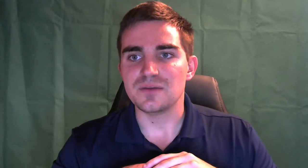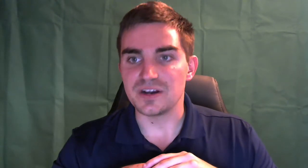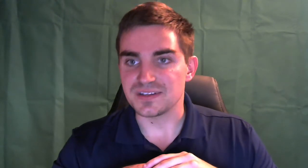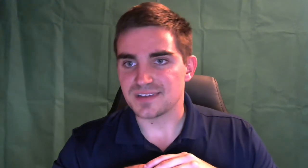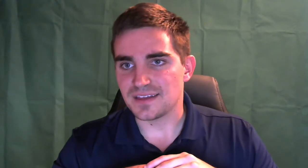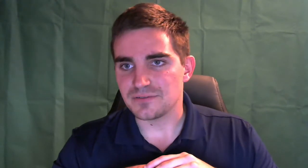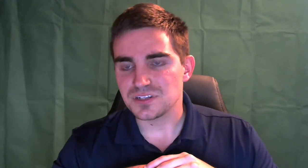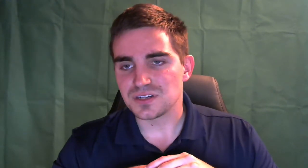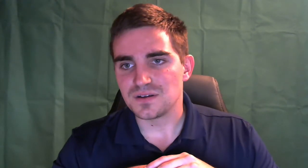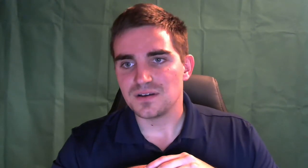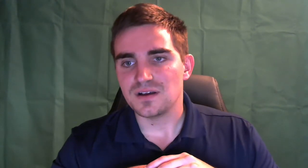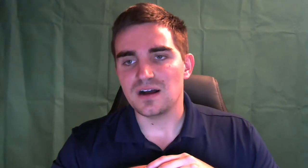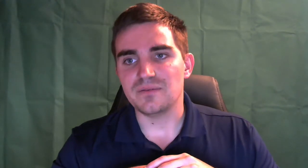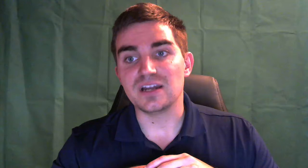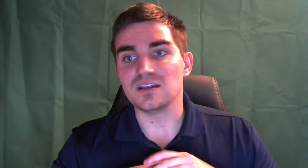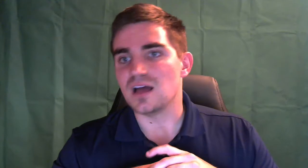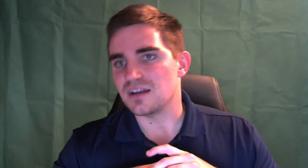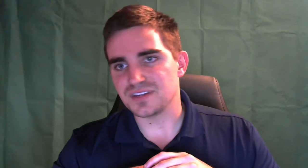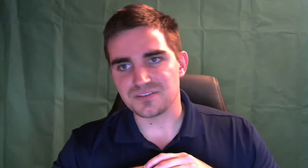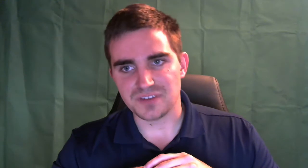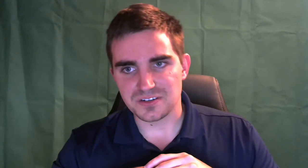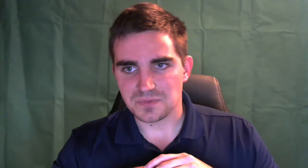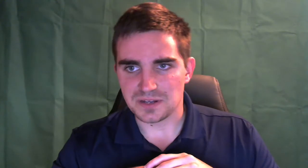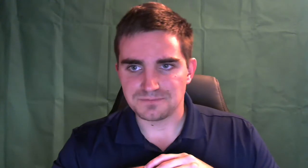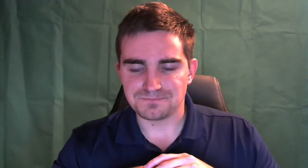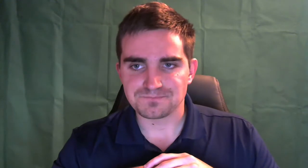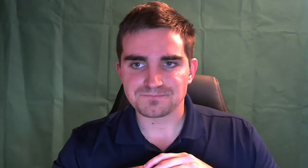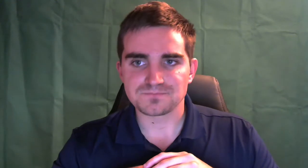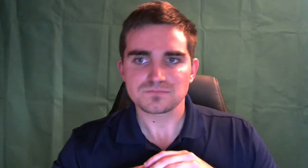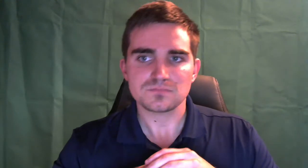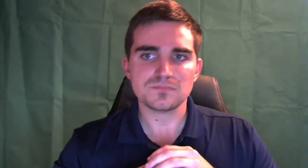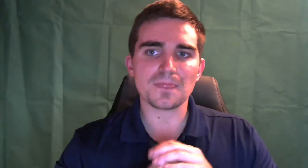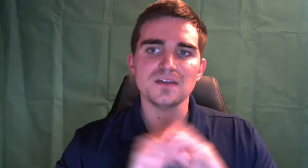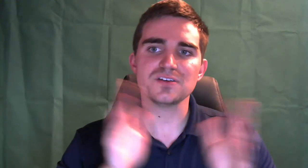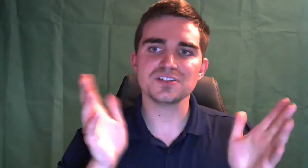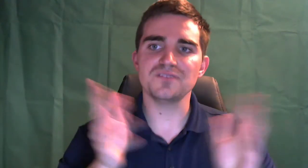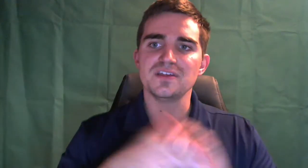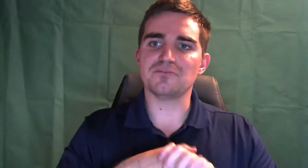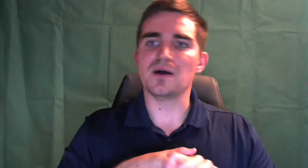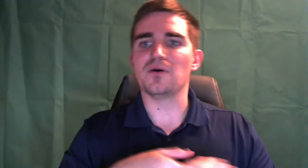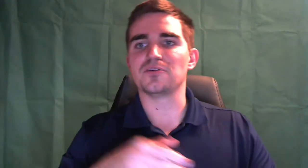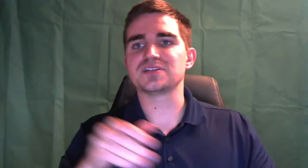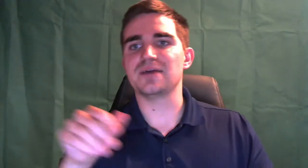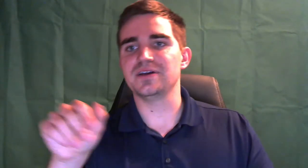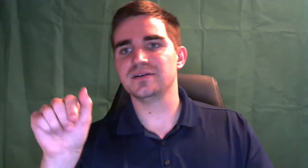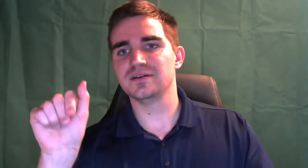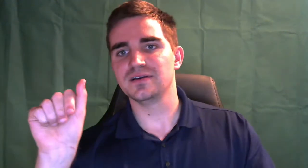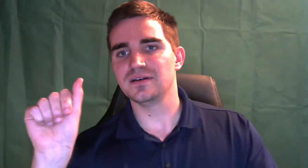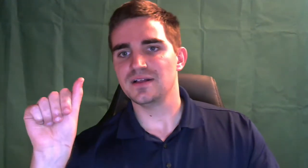Sign Language, and a lot of things are fingerspelled. So I'll just give you the alphabet one more time here.